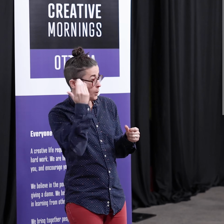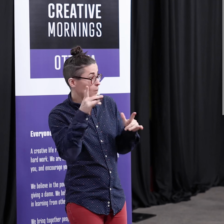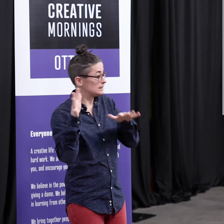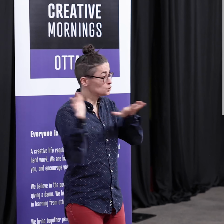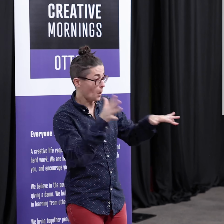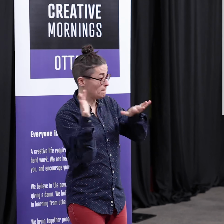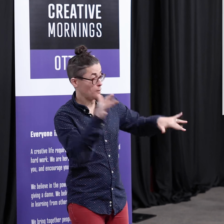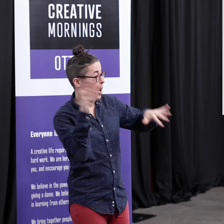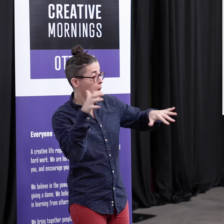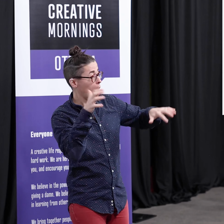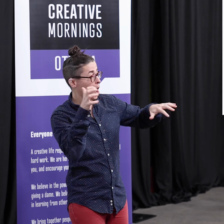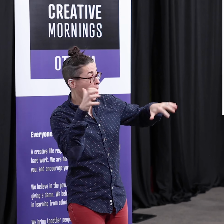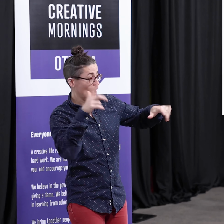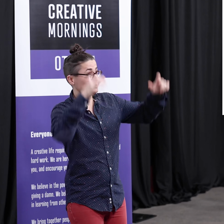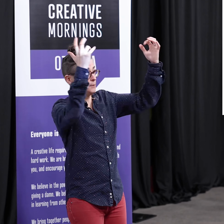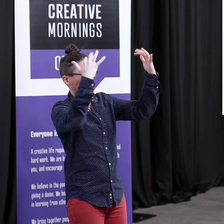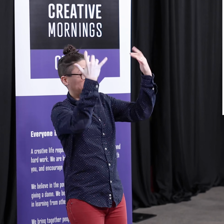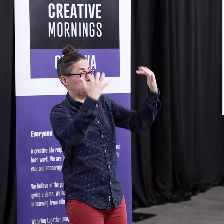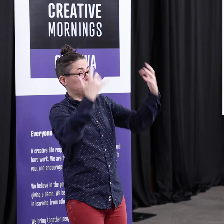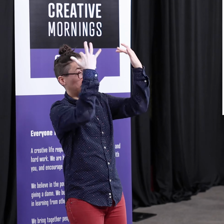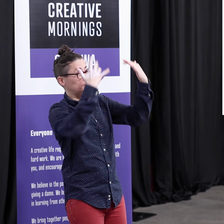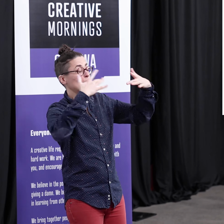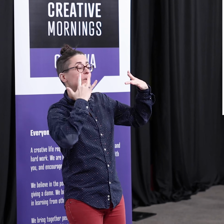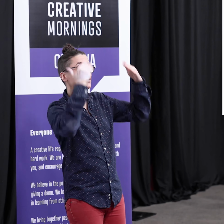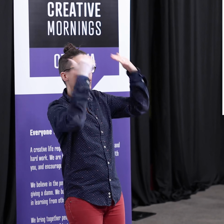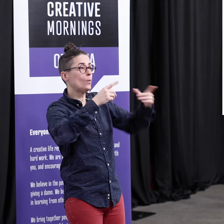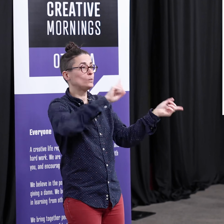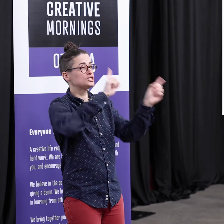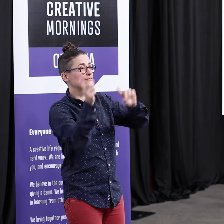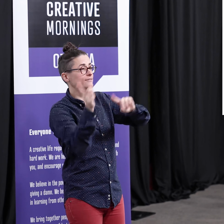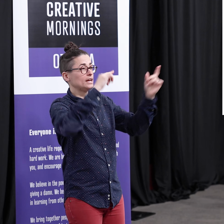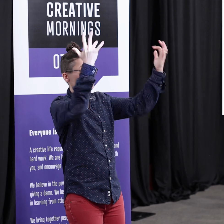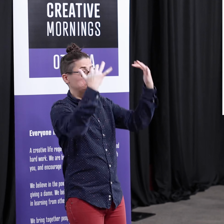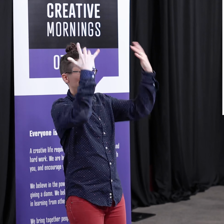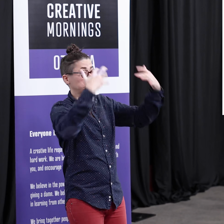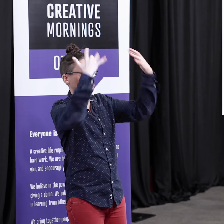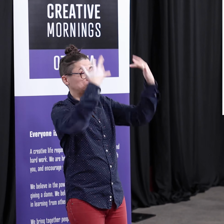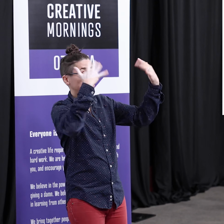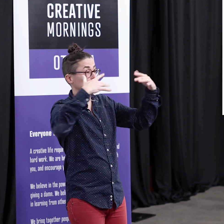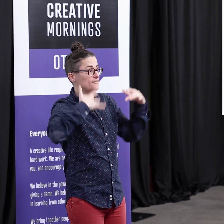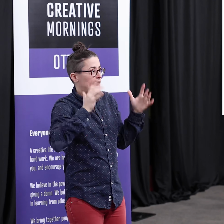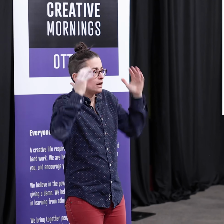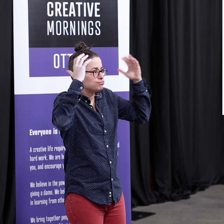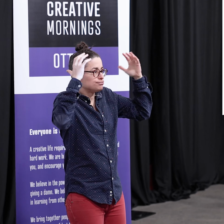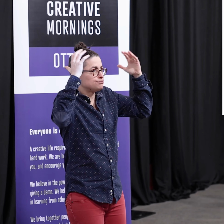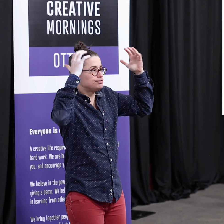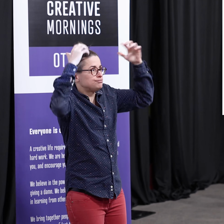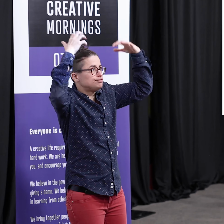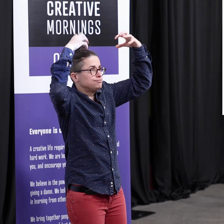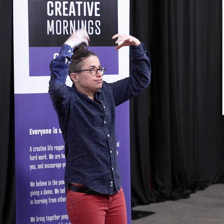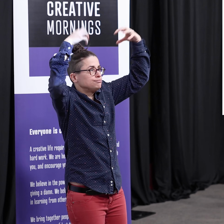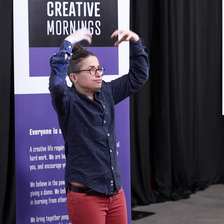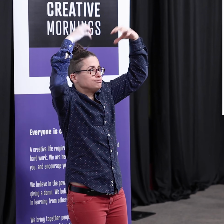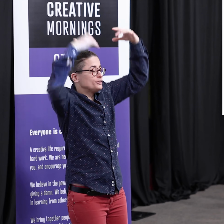visualized being in a car. Now, if you can visualize being in a car when it's raining very, very heavily, and the rain is really